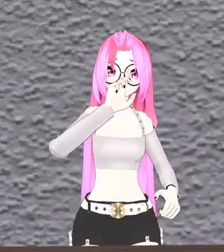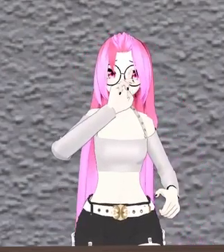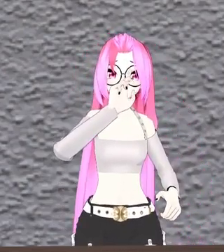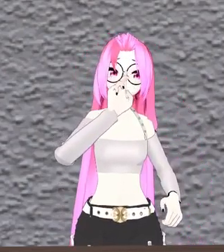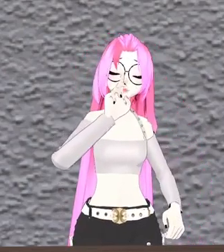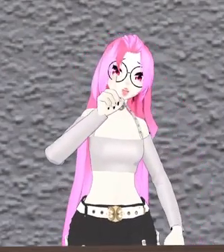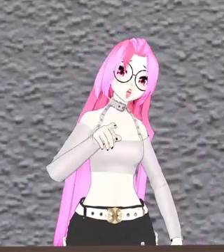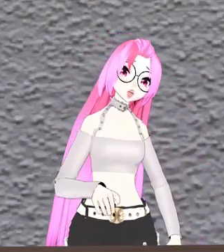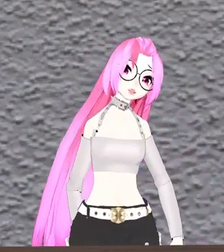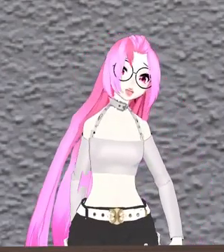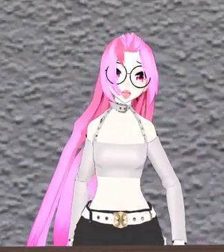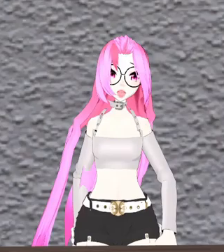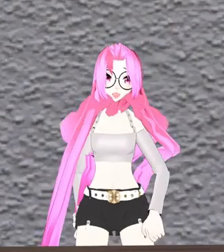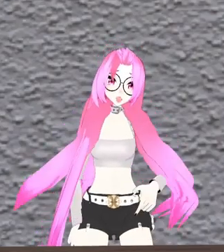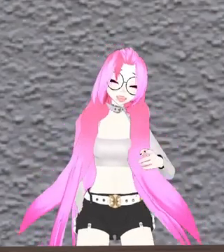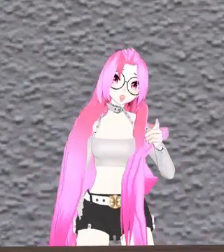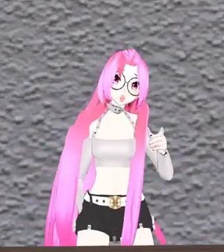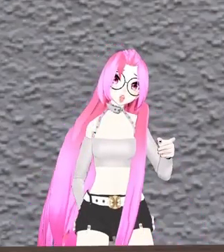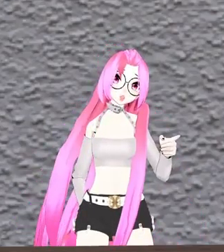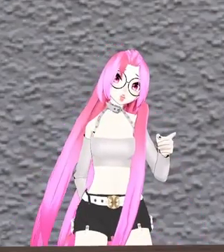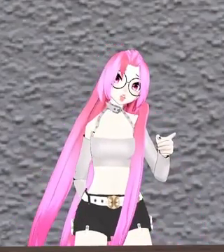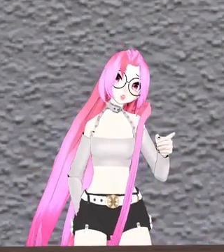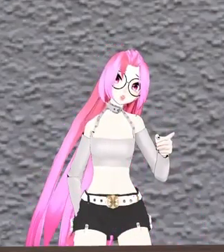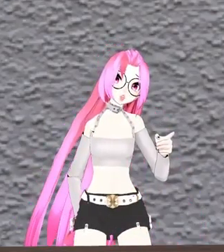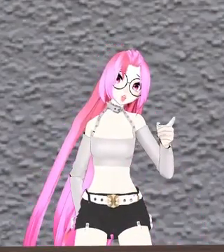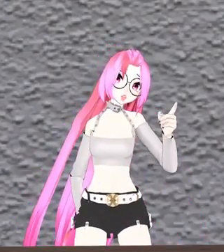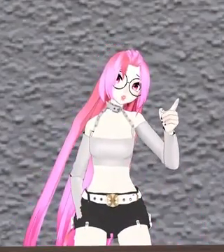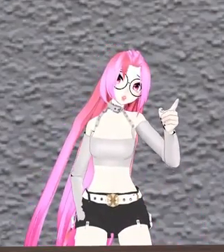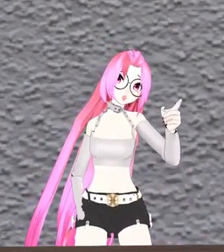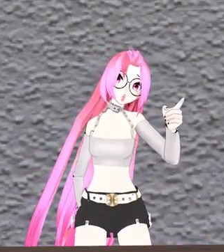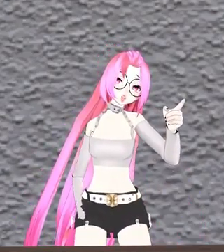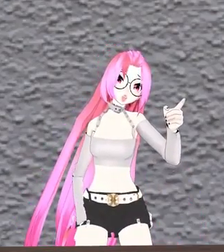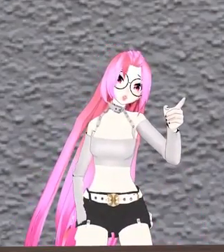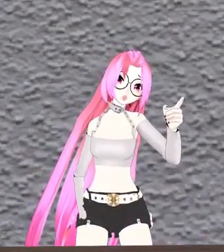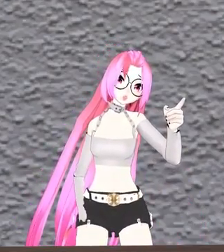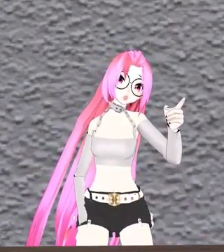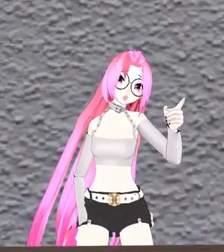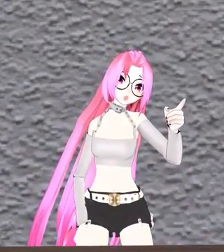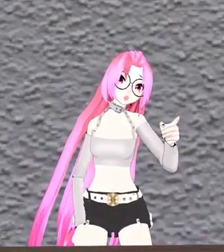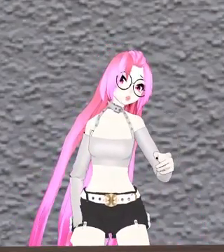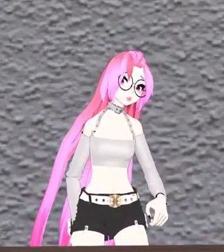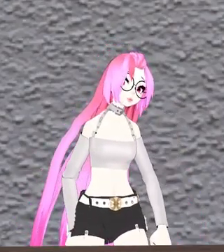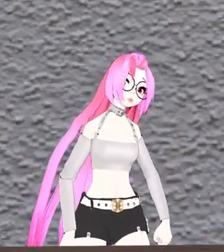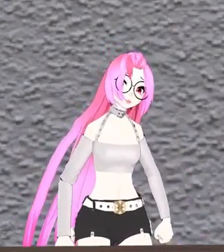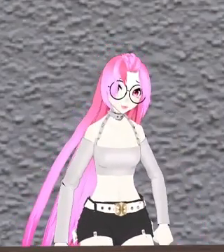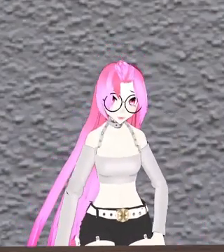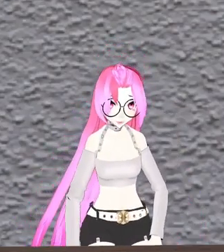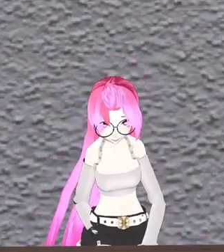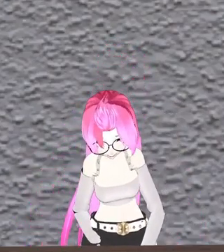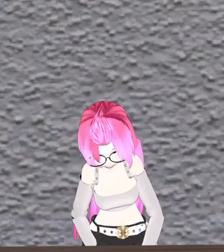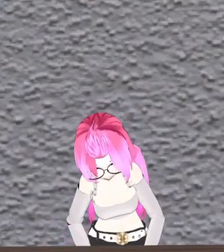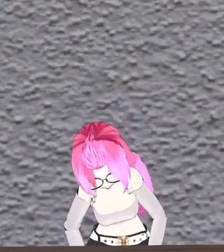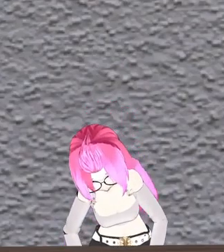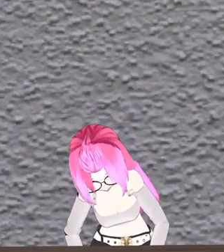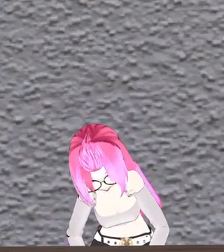specifically like space, as in moving between letters. I don't know. He did say the alphabet section of the board. He did